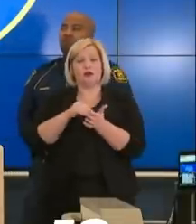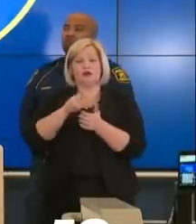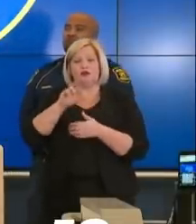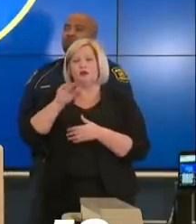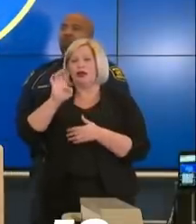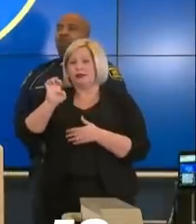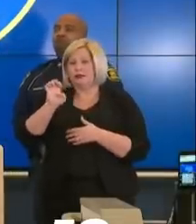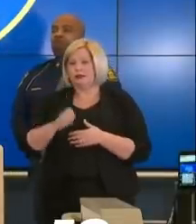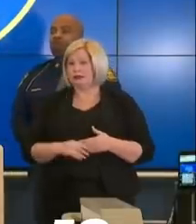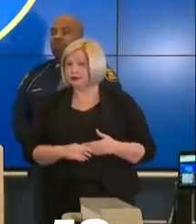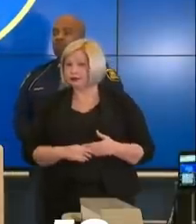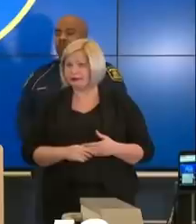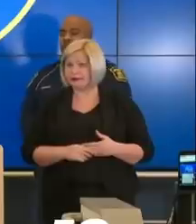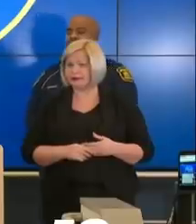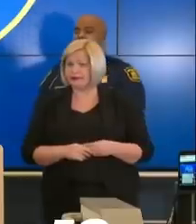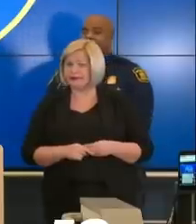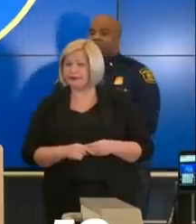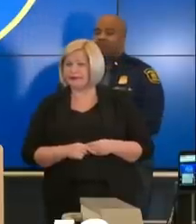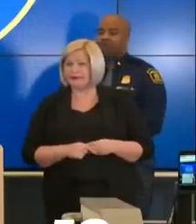Rice.